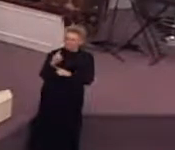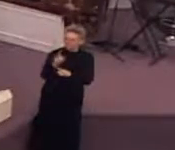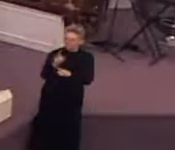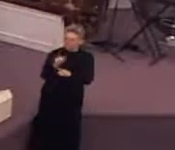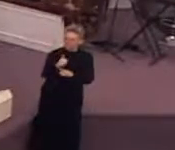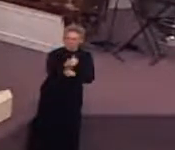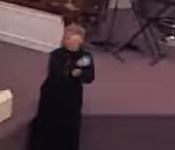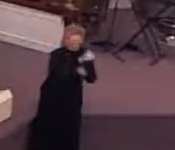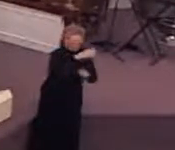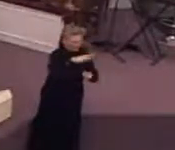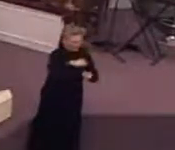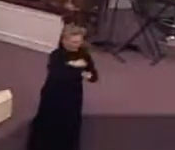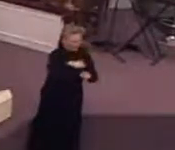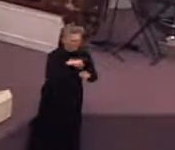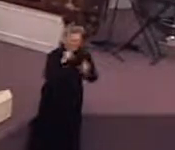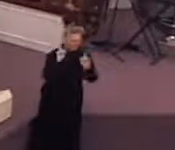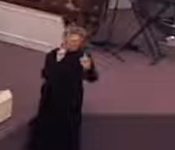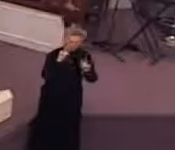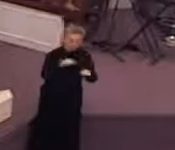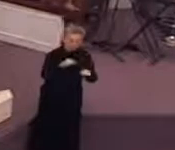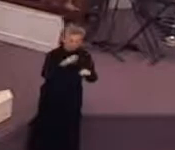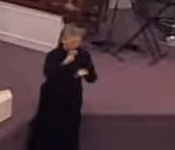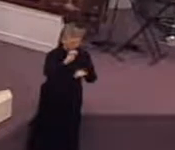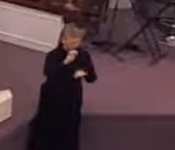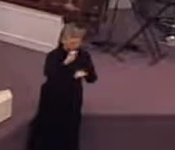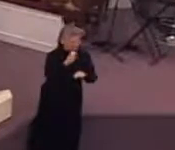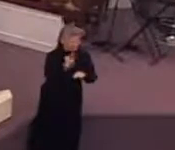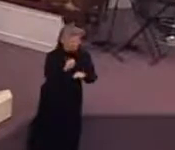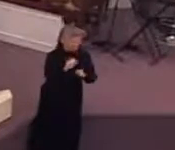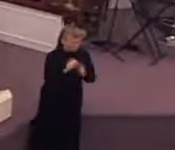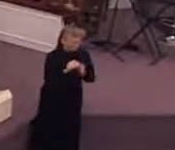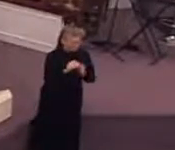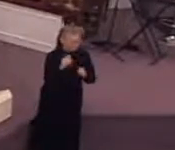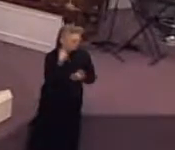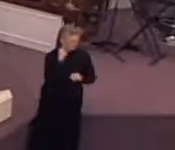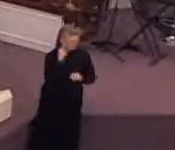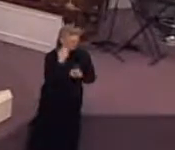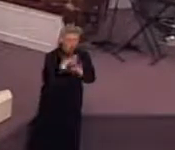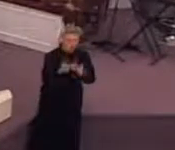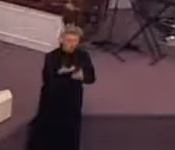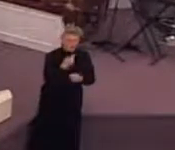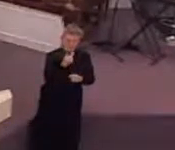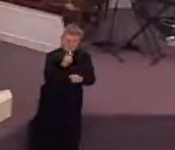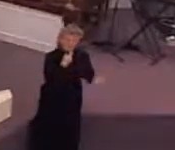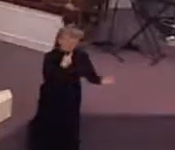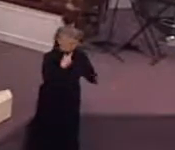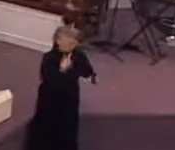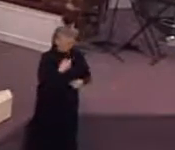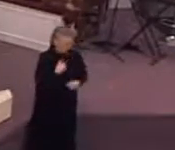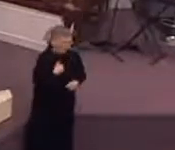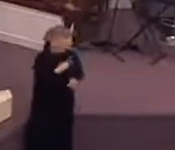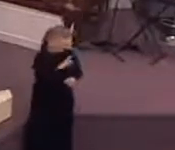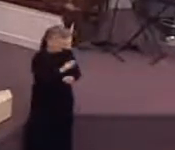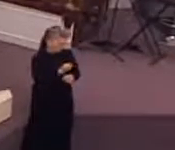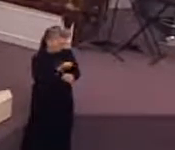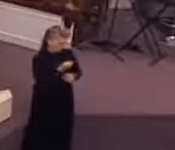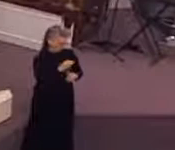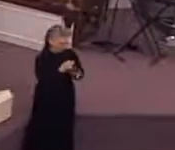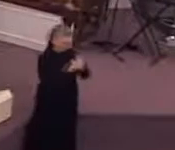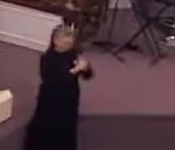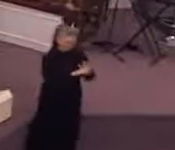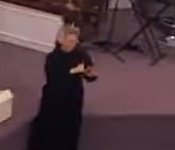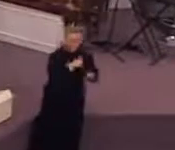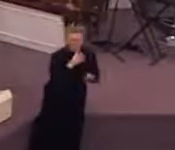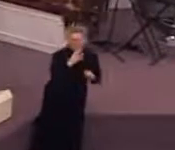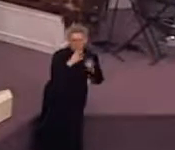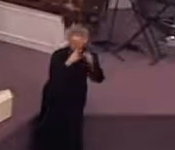1, 2, 3, 4, 5, 6, 7, 8, 9. We've got 10 men here, amen, that went to men's conference. You heard some of the things that he said. I'm just going to use a little illustration. He